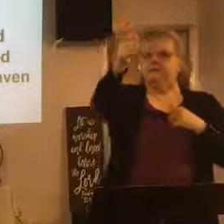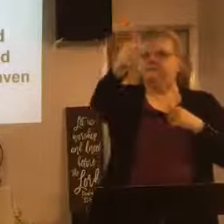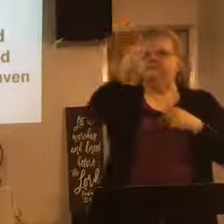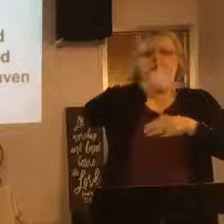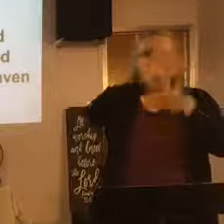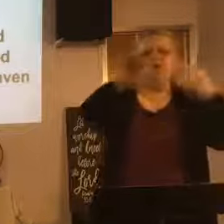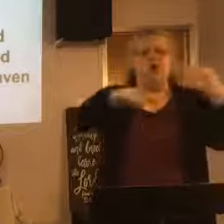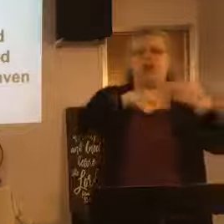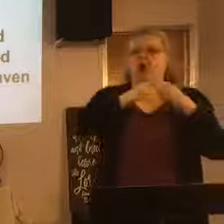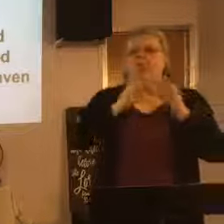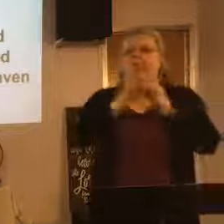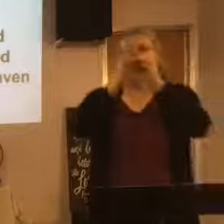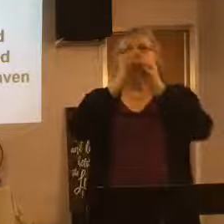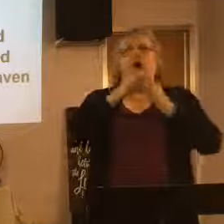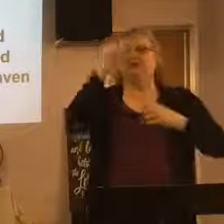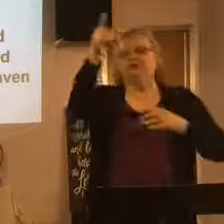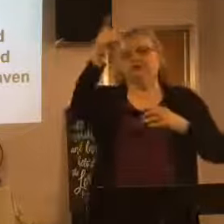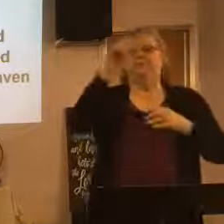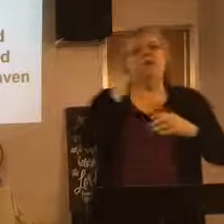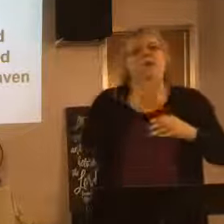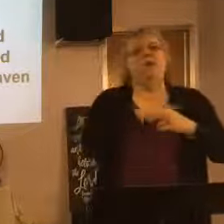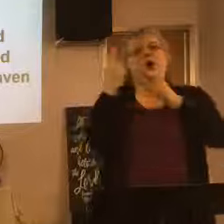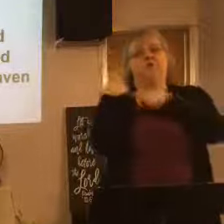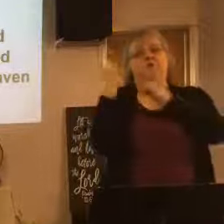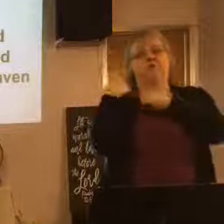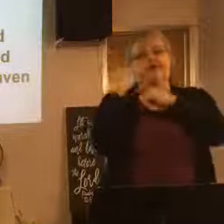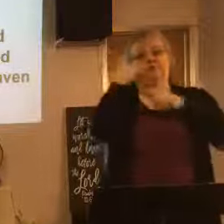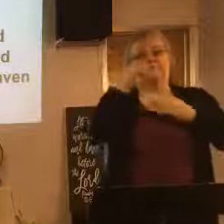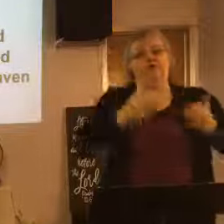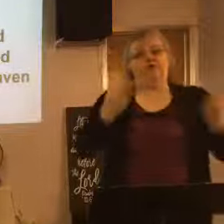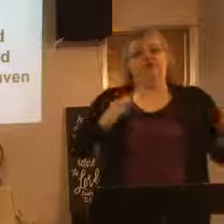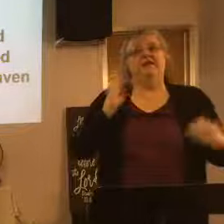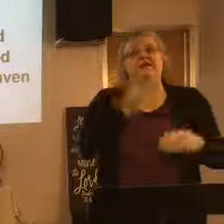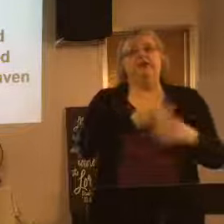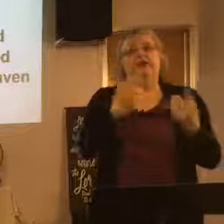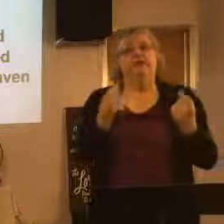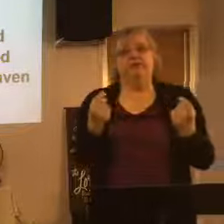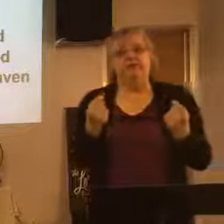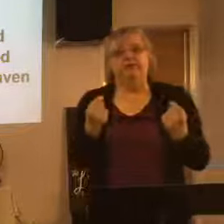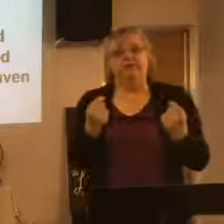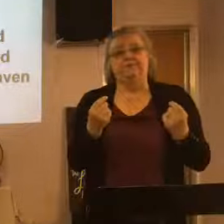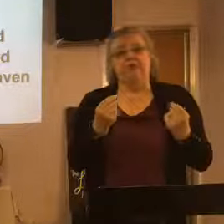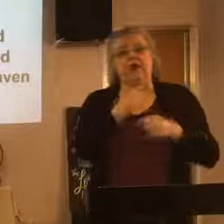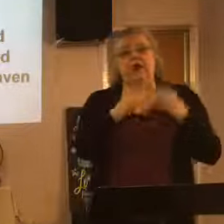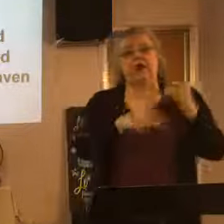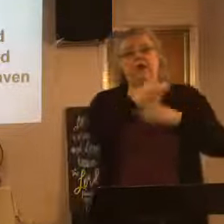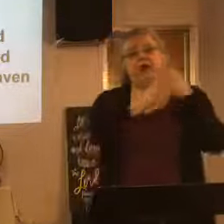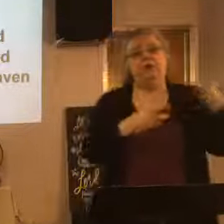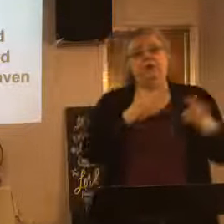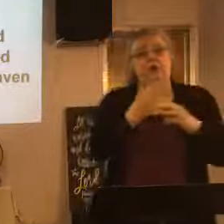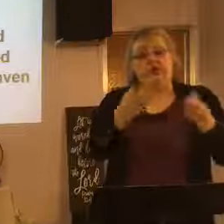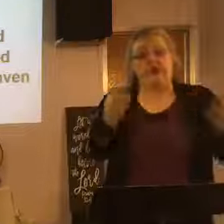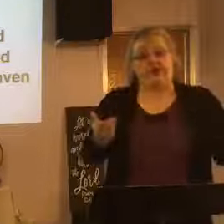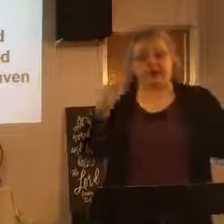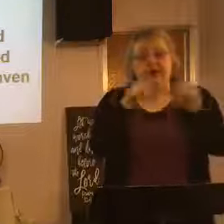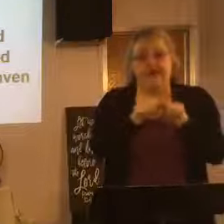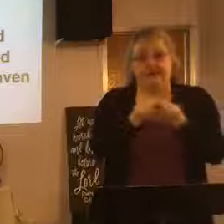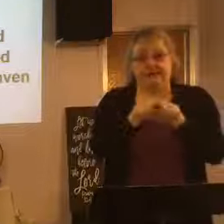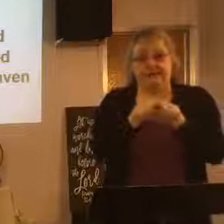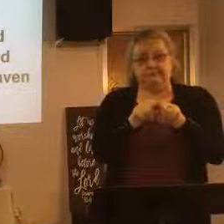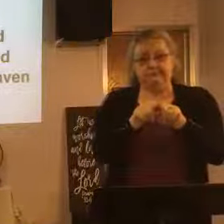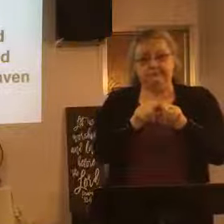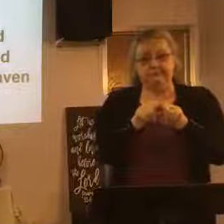this, but we are responsible for the things that we do. And all around the world, things are happening